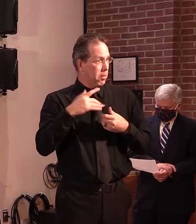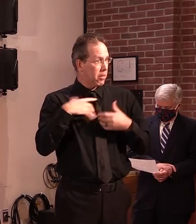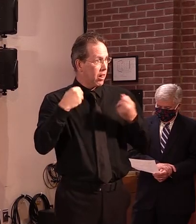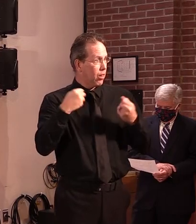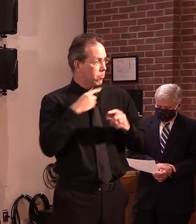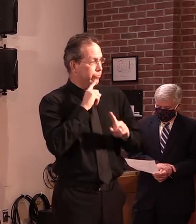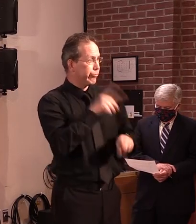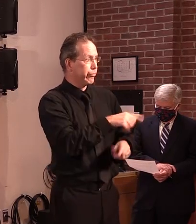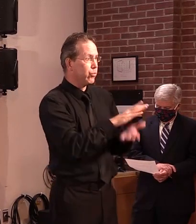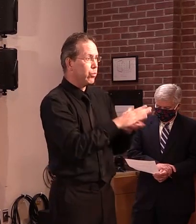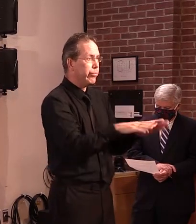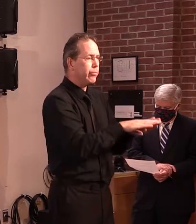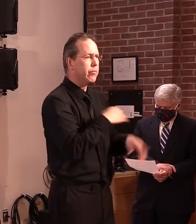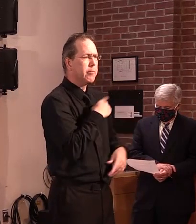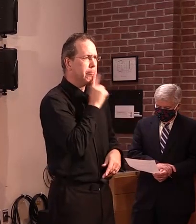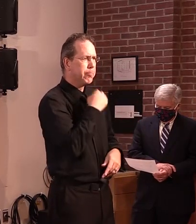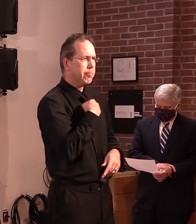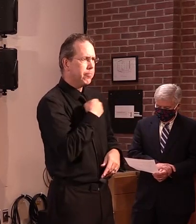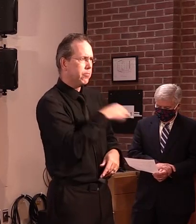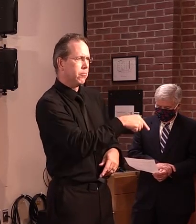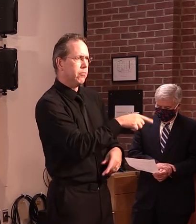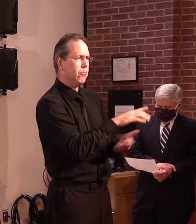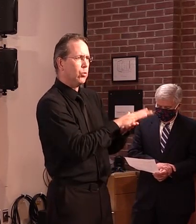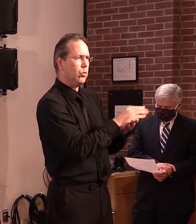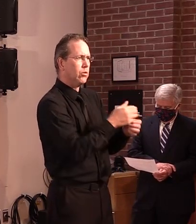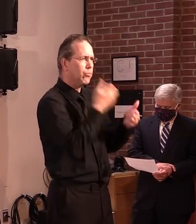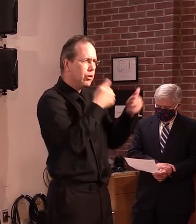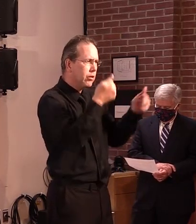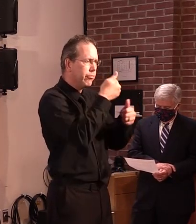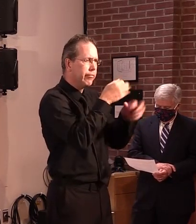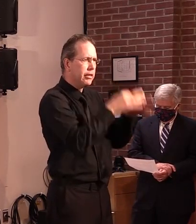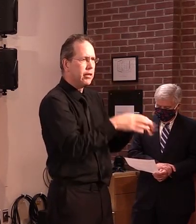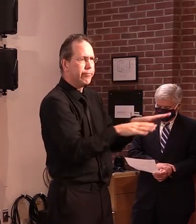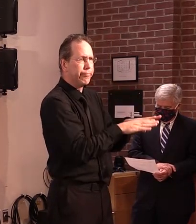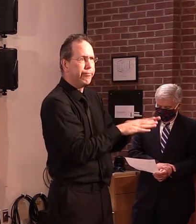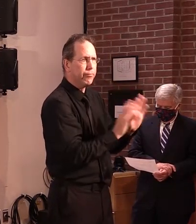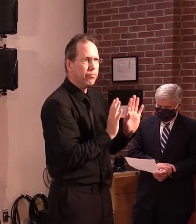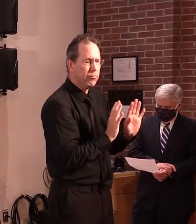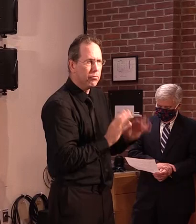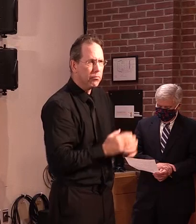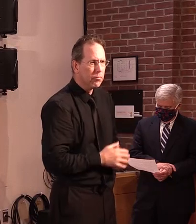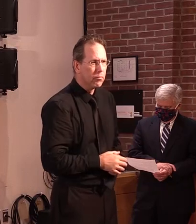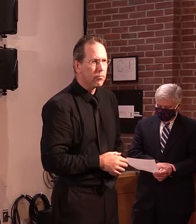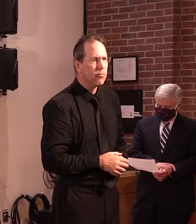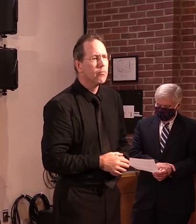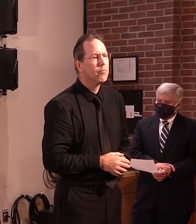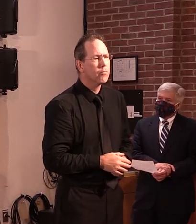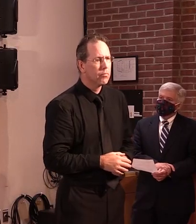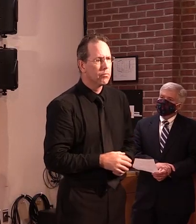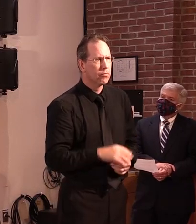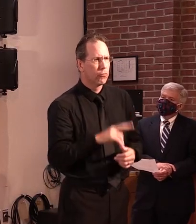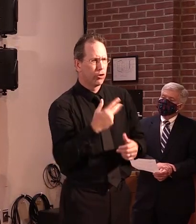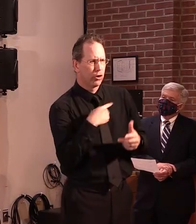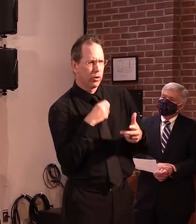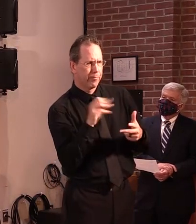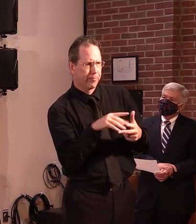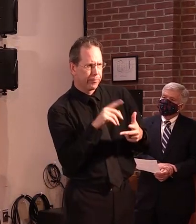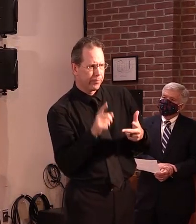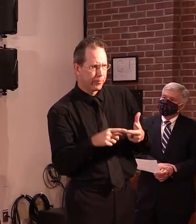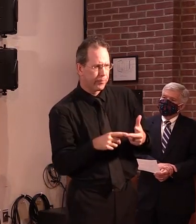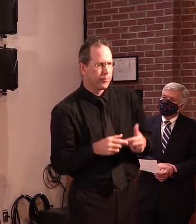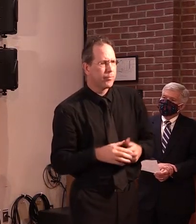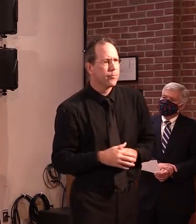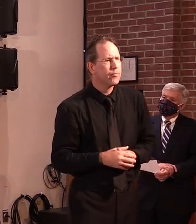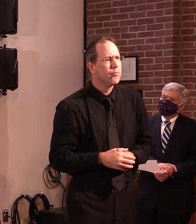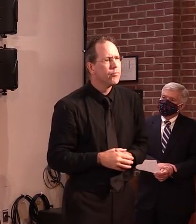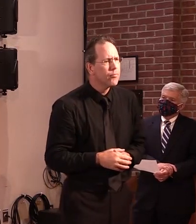part of the public health problem that they are confronted with. Thirdly, there is actually no need